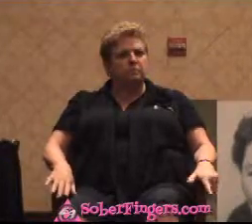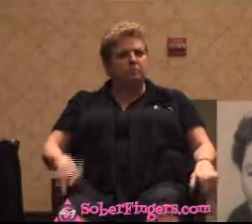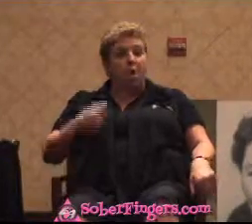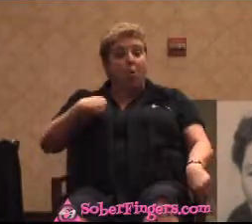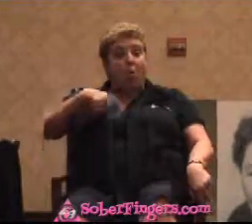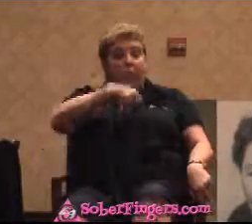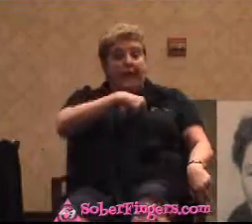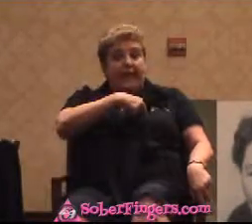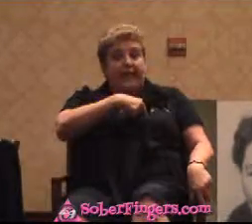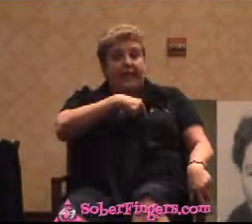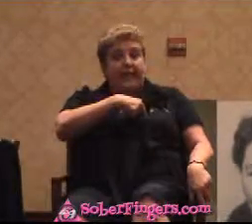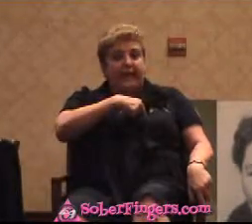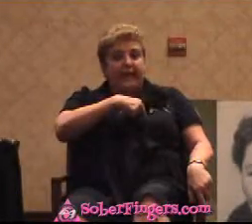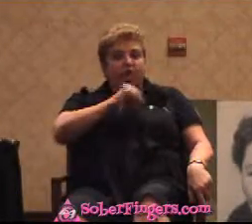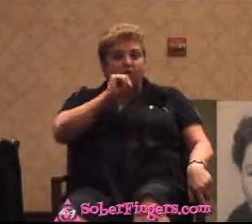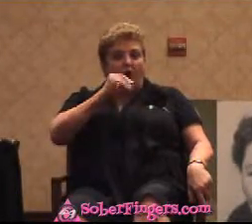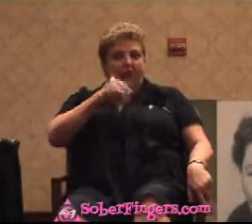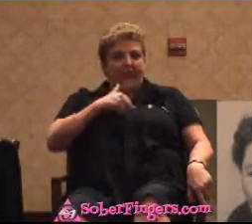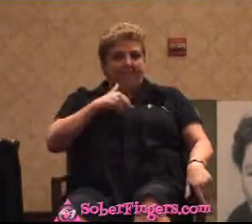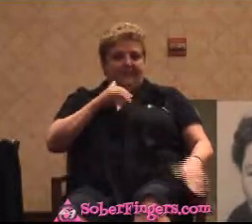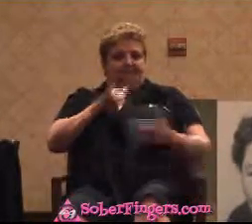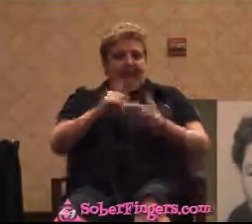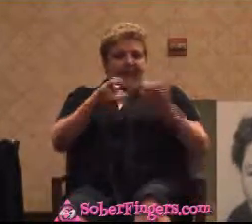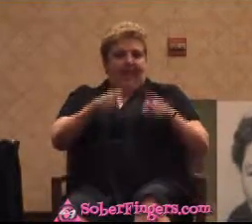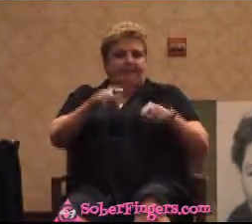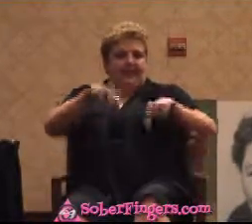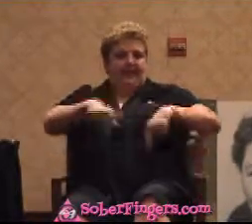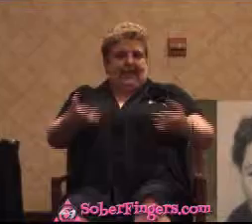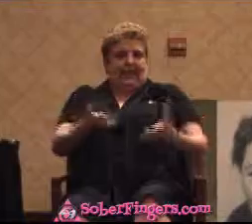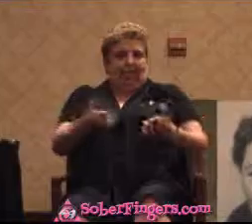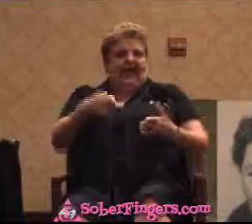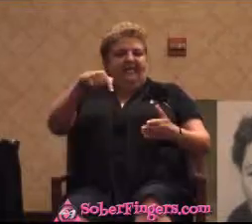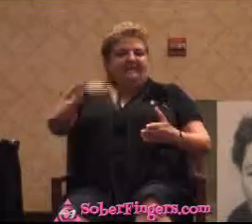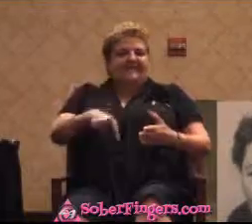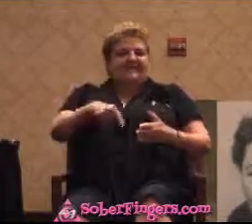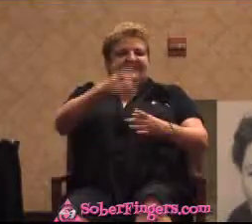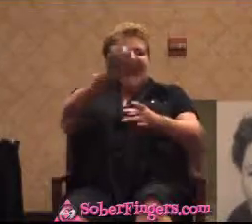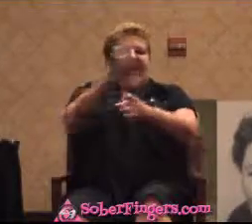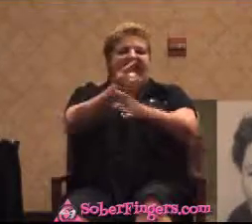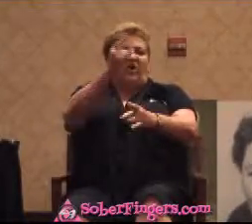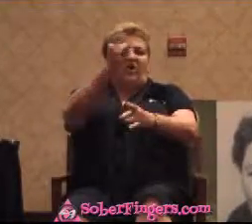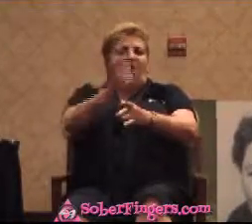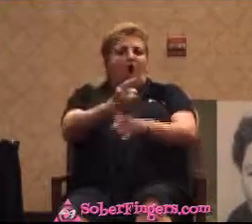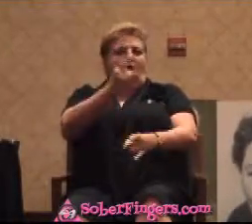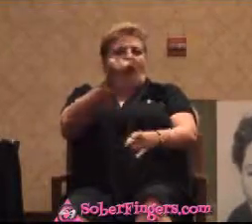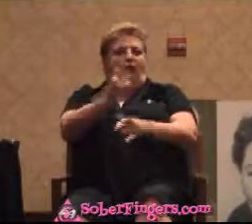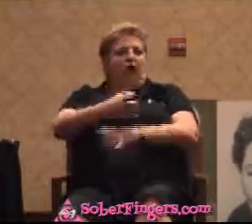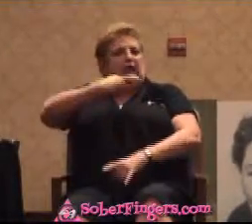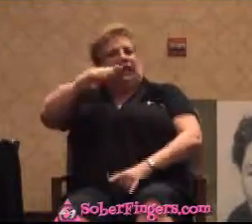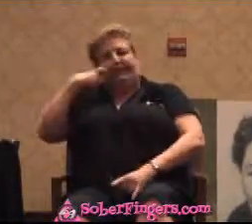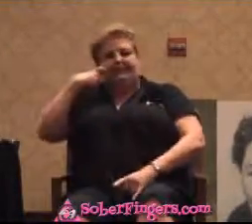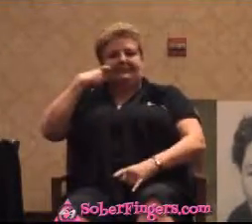we are not having that happening here. This is Alcoholics Anonymous. This is all we deal with,